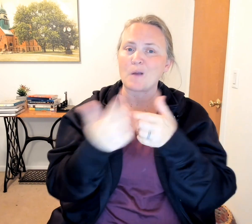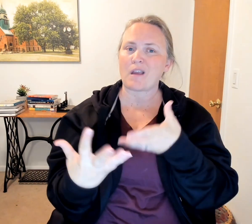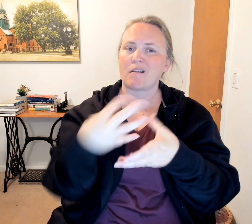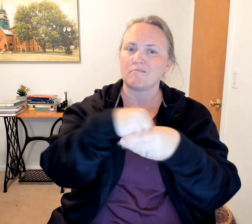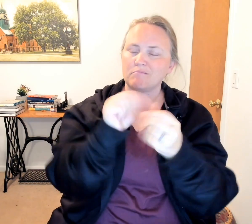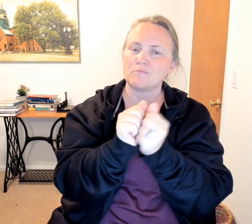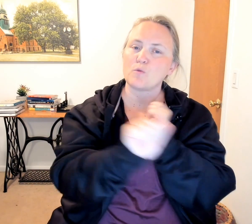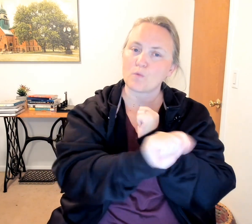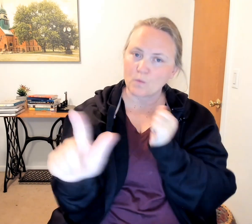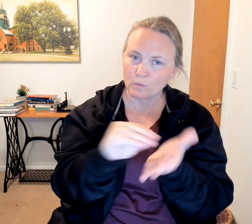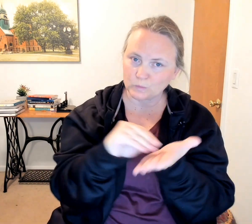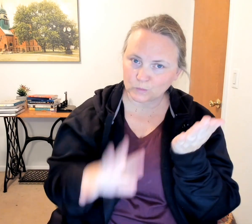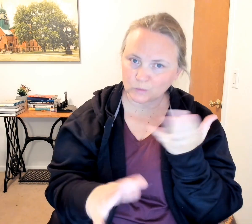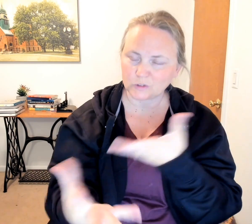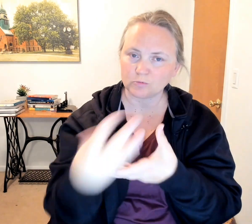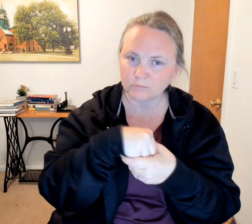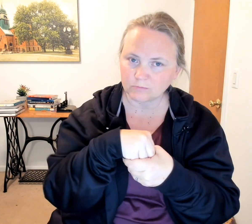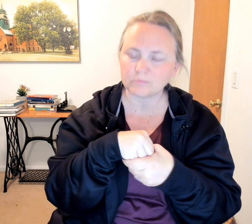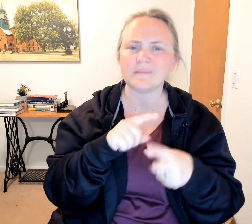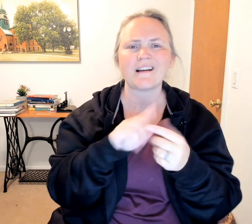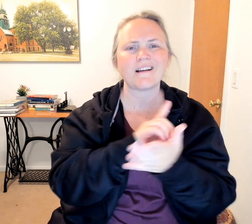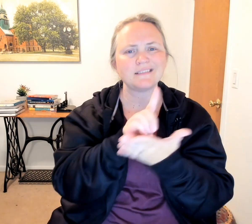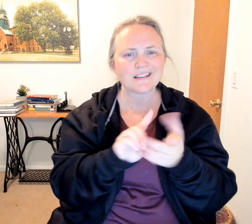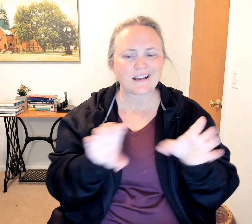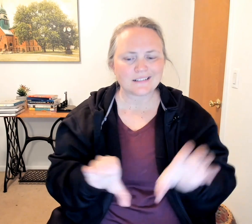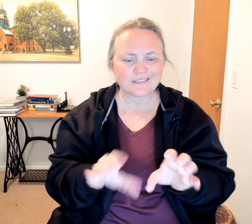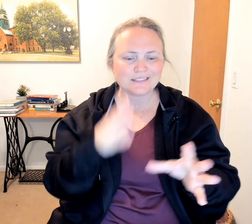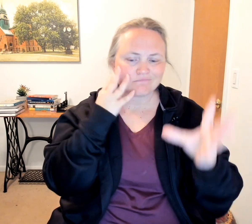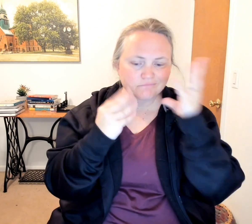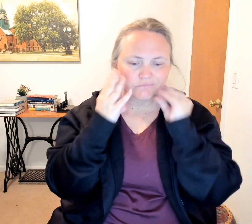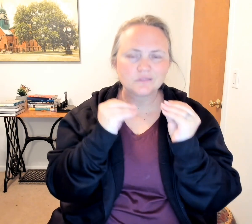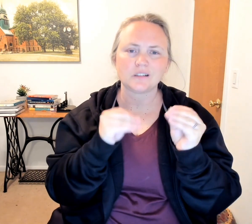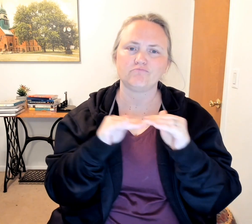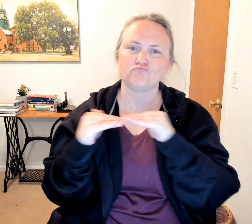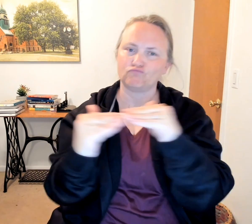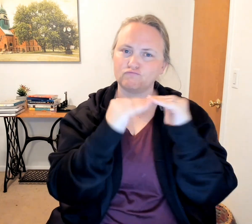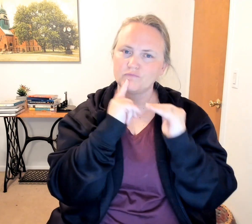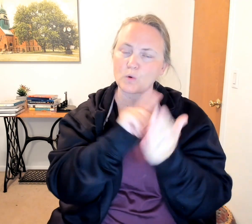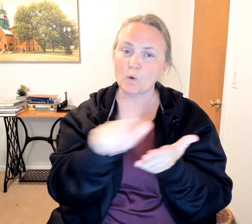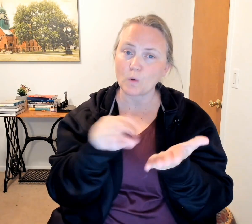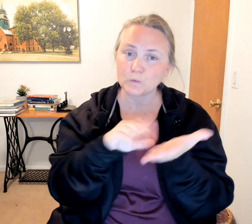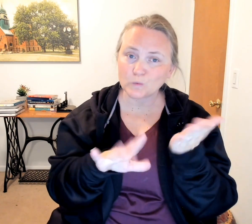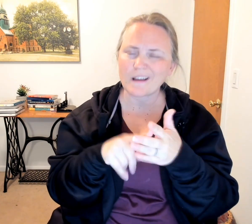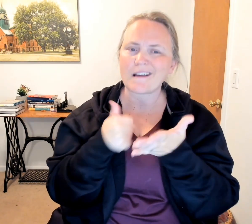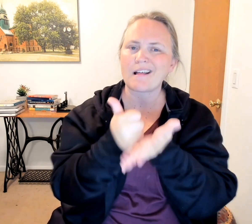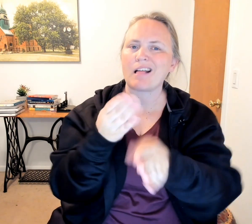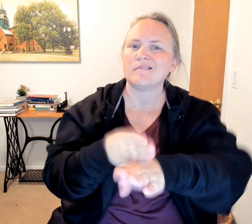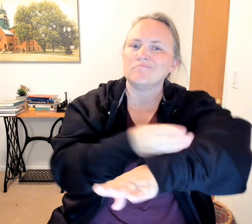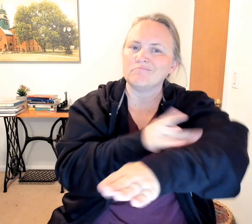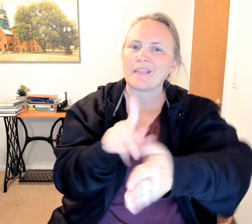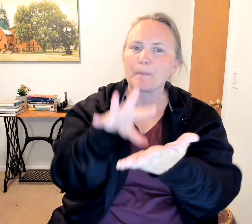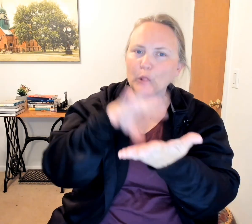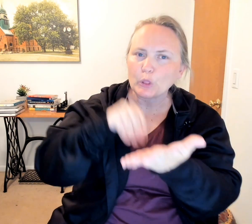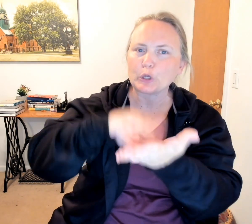we engage all students in our courses and design activities and experiences that are equitable to the students in our classes and